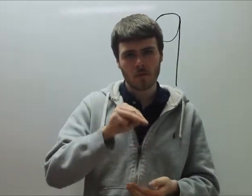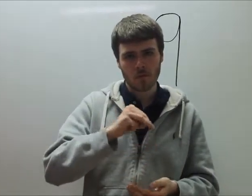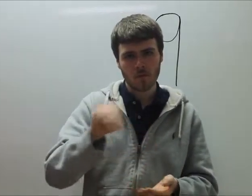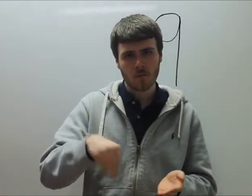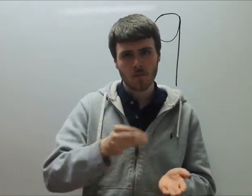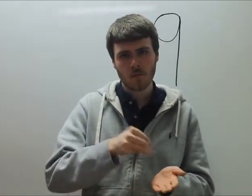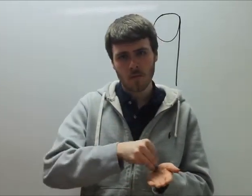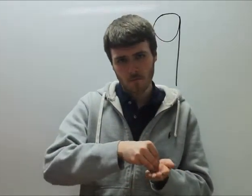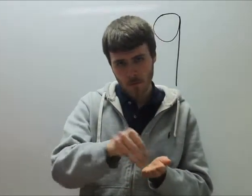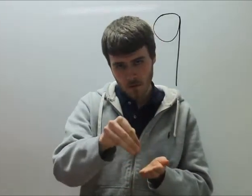the median